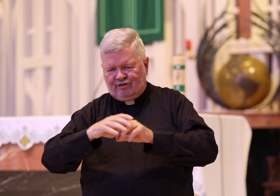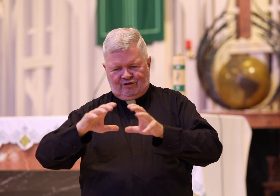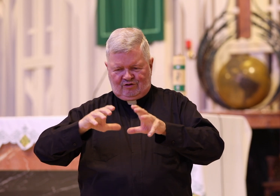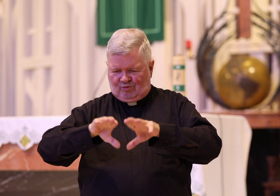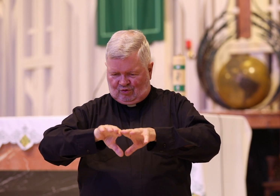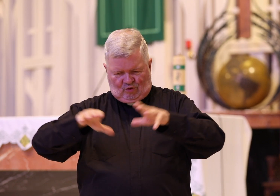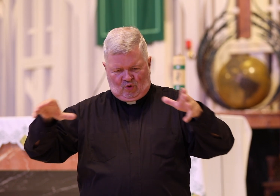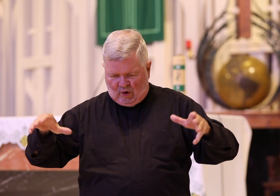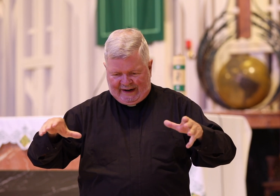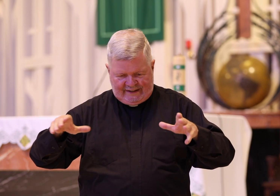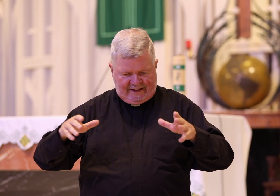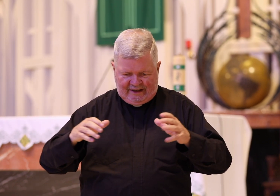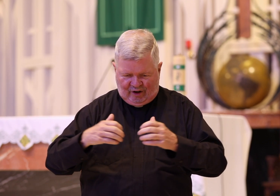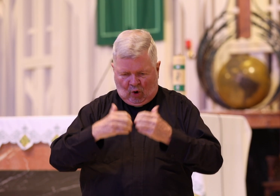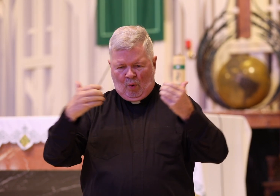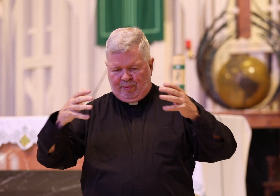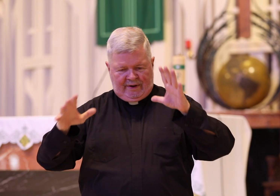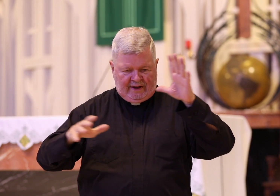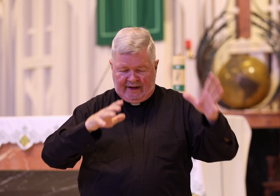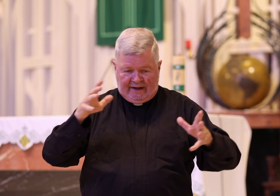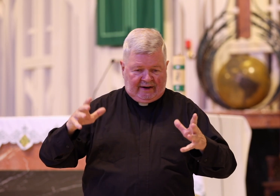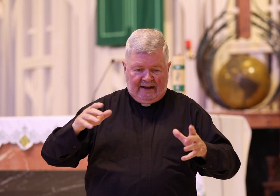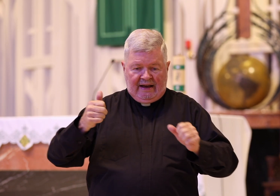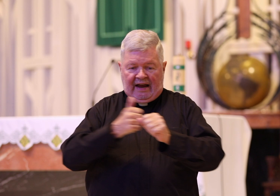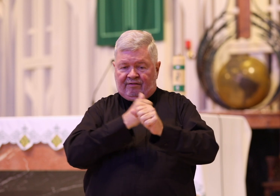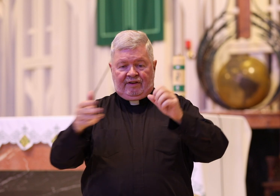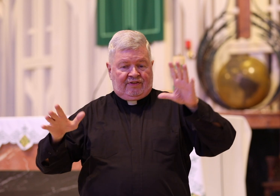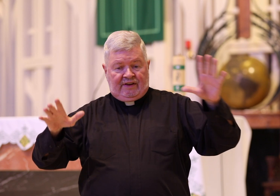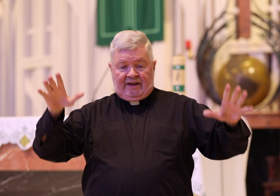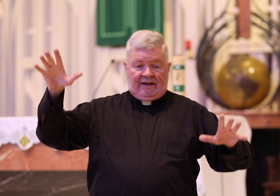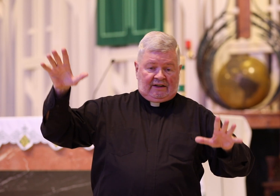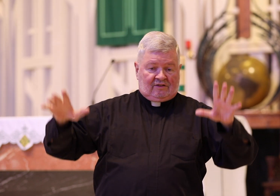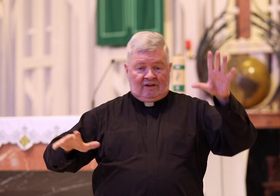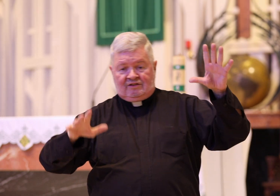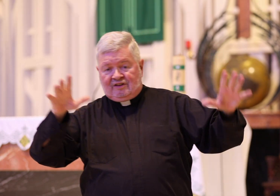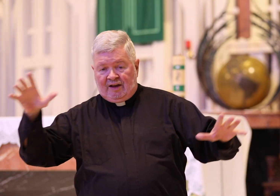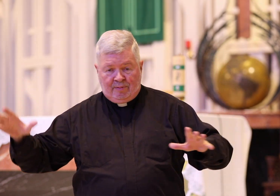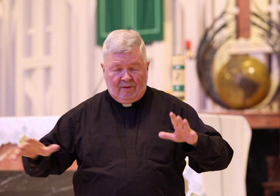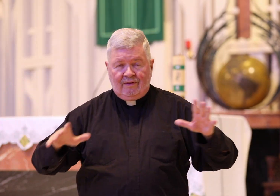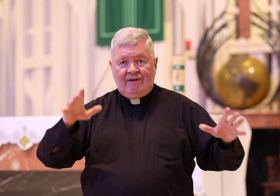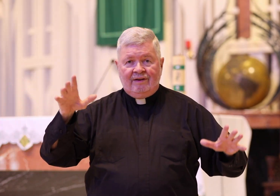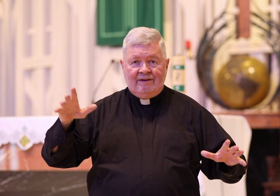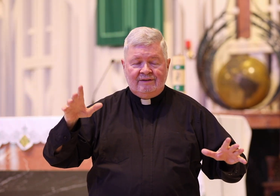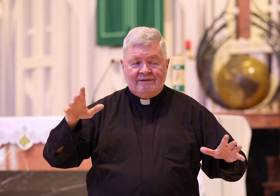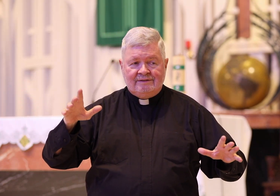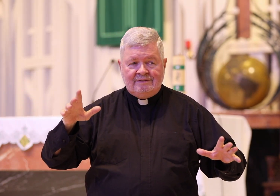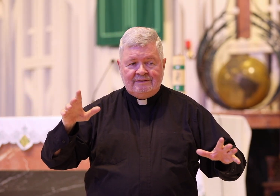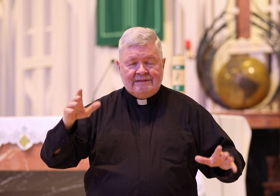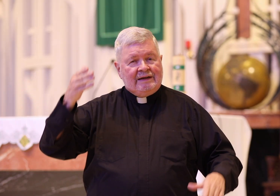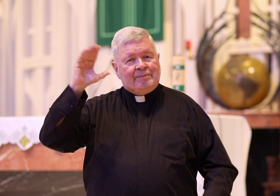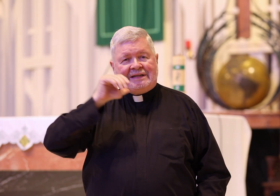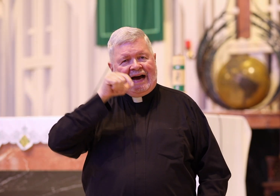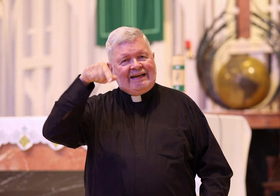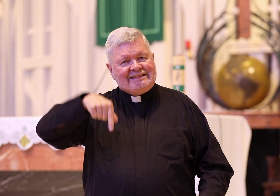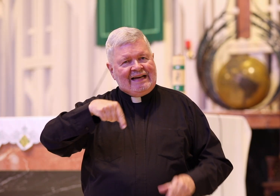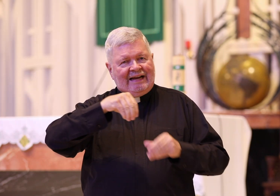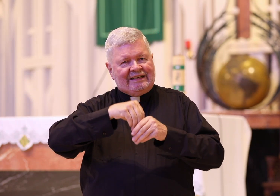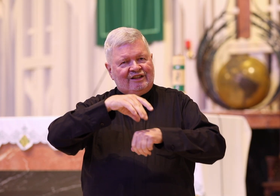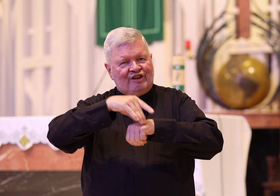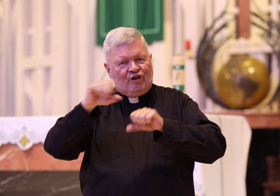is cracking and opening, and everything is unstable. But God is not in the